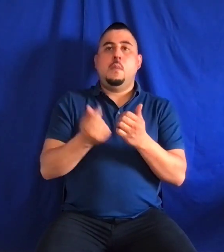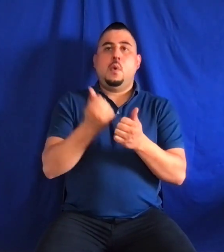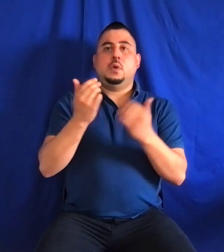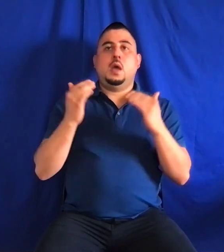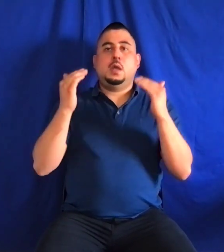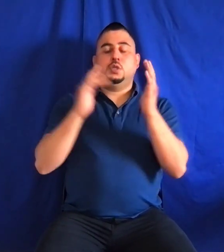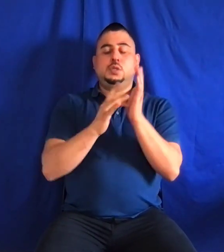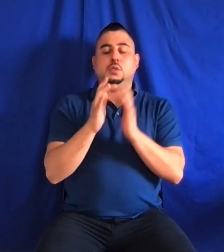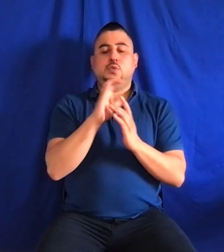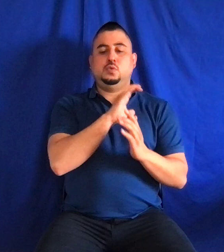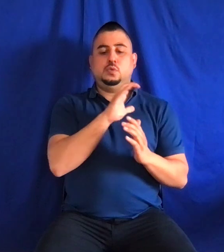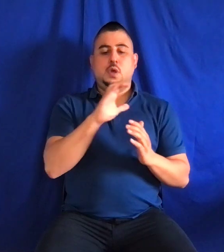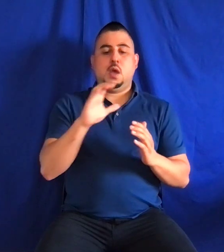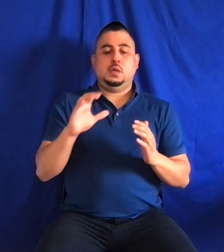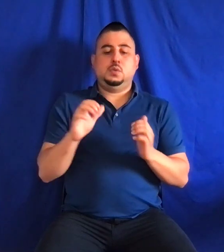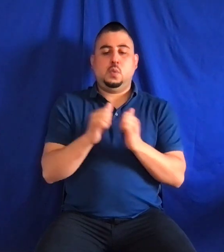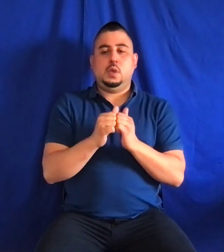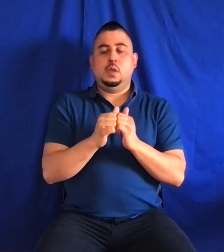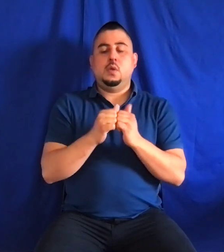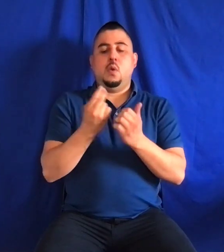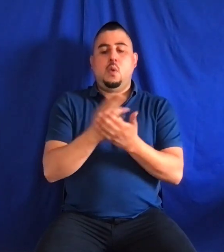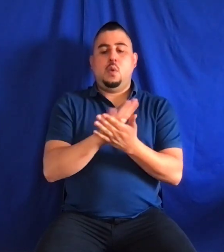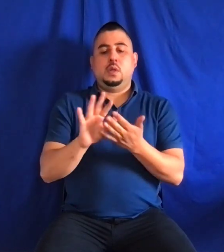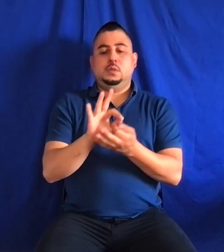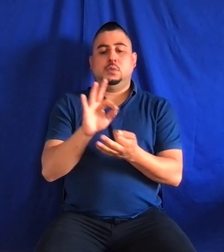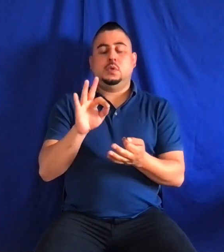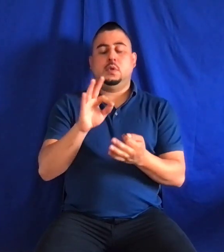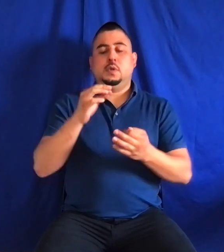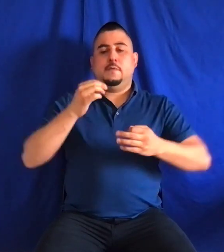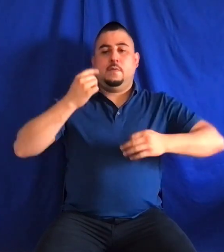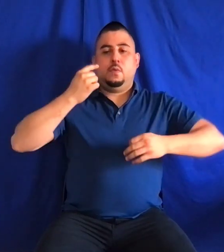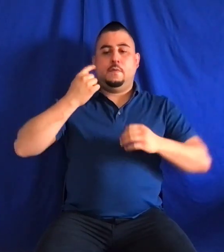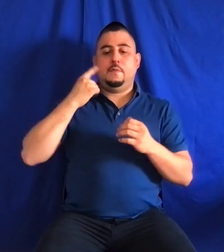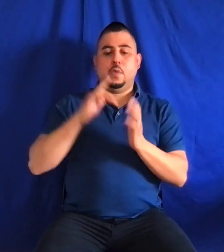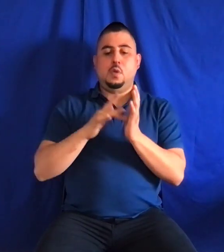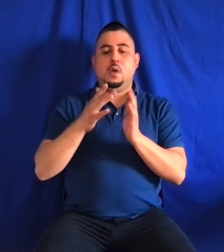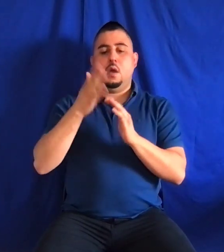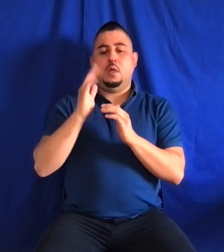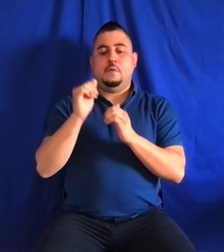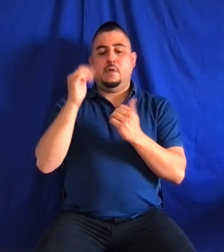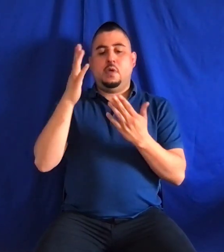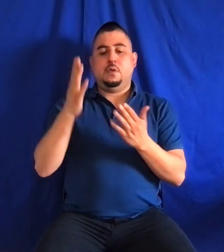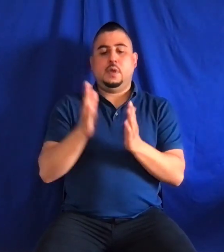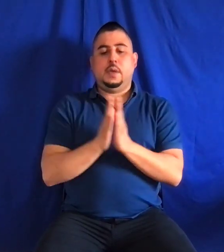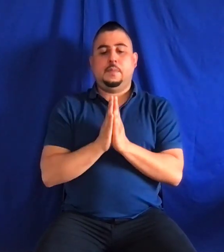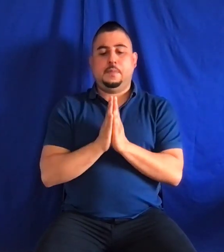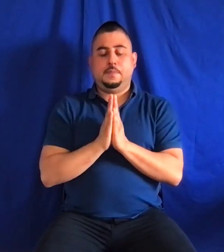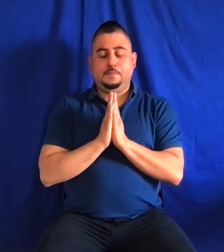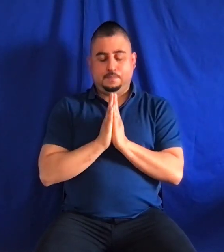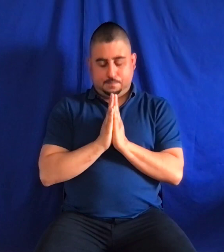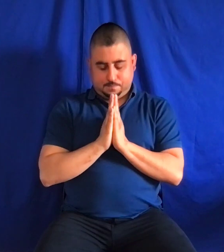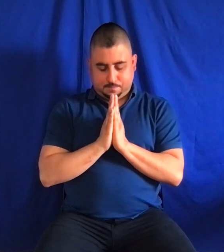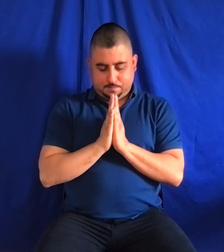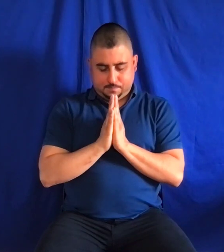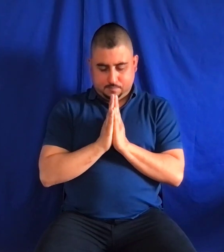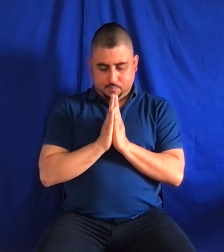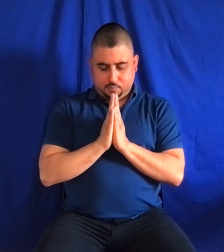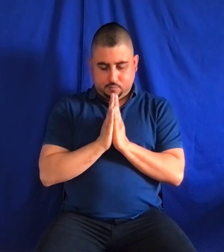High, Jesus Christ, with the Holy Spirit, in the glory of God the Father. Amen. Let us